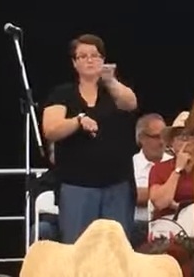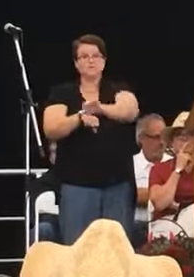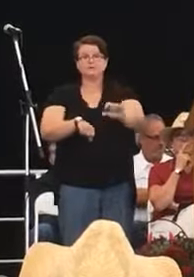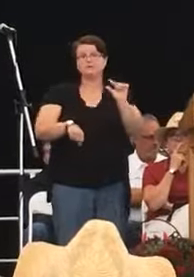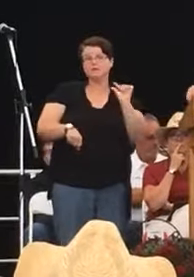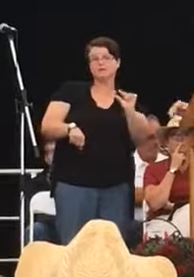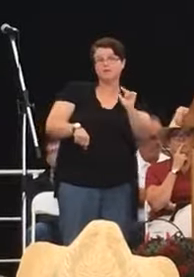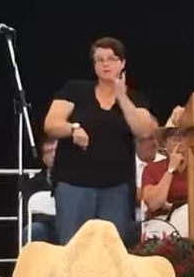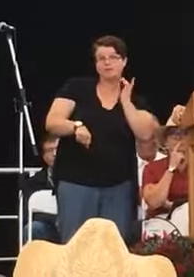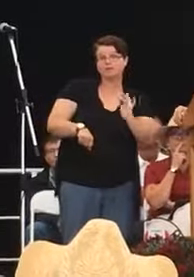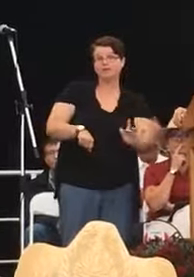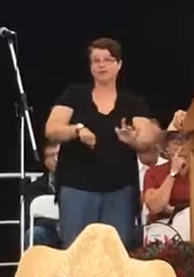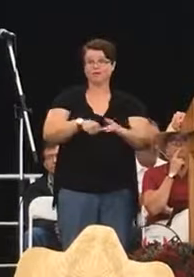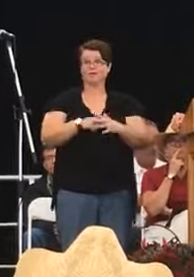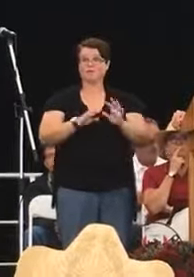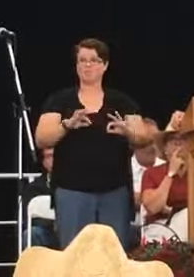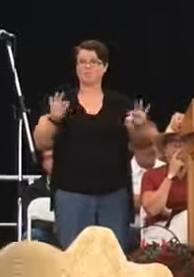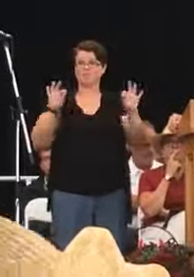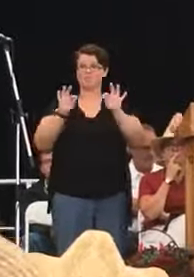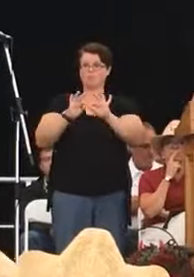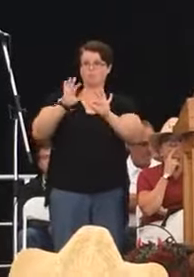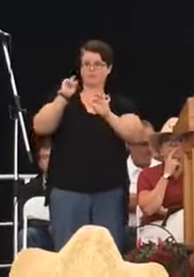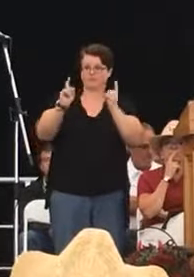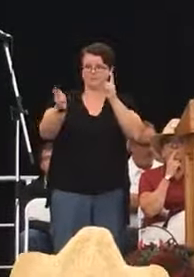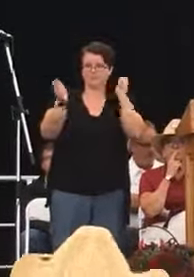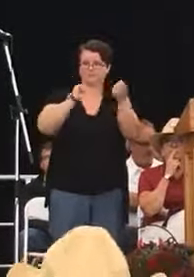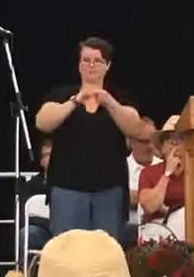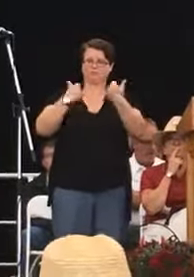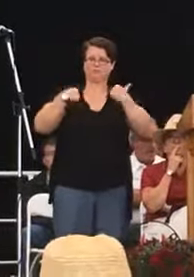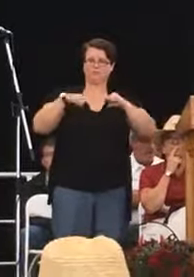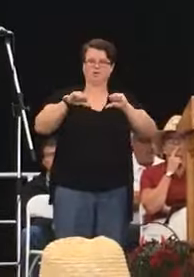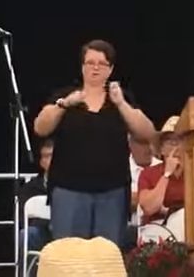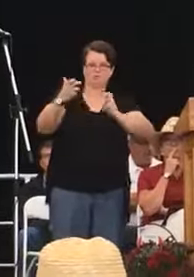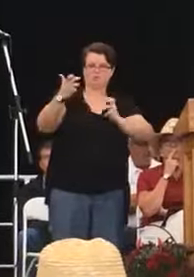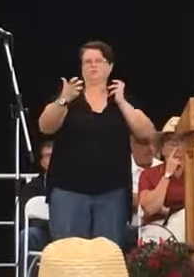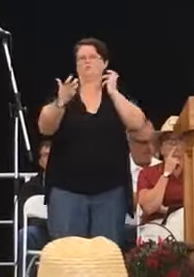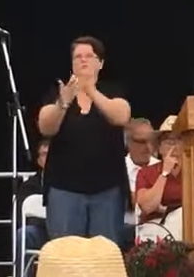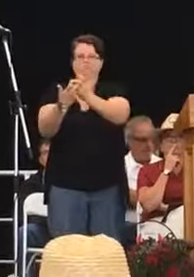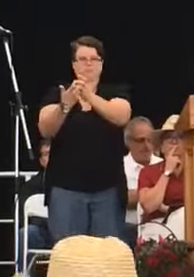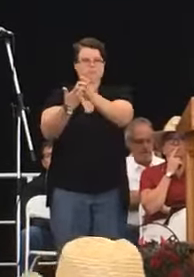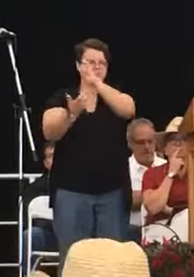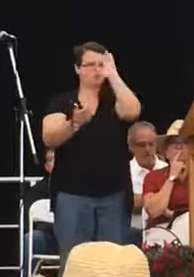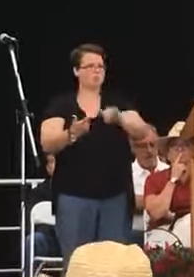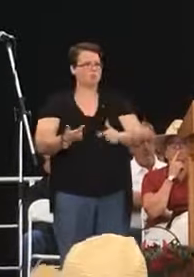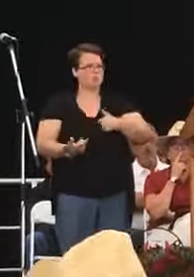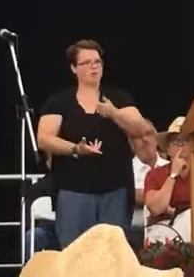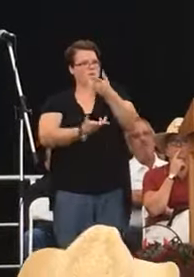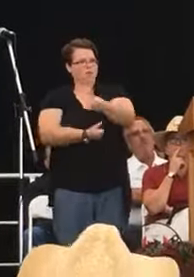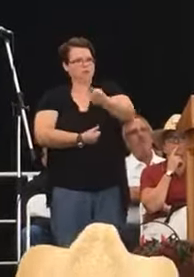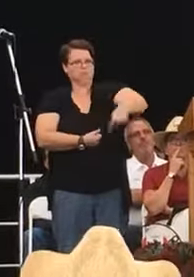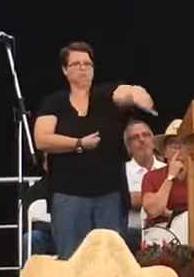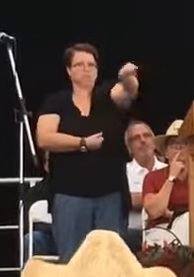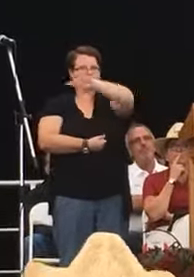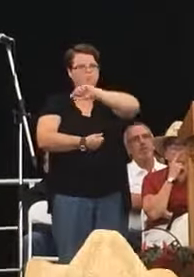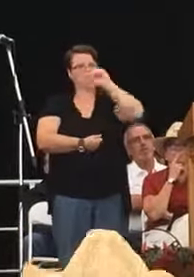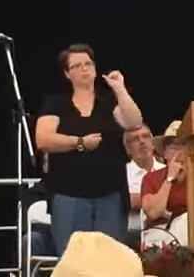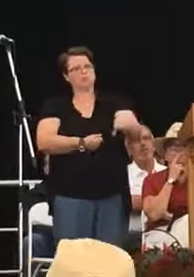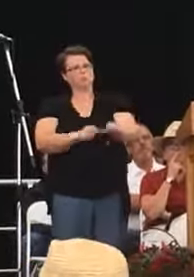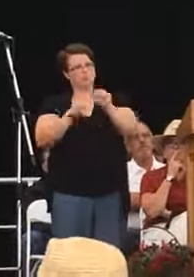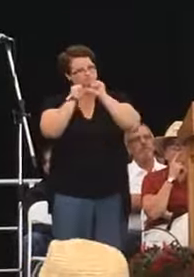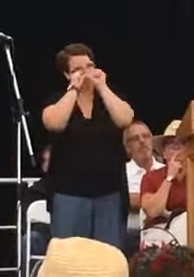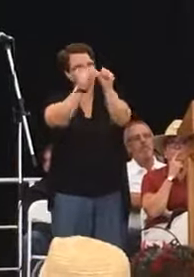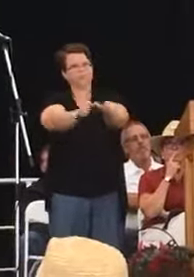innovative practices and being able to take advantage of them, our farmers will continue to thrive in Ontario and will